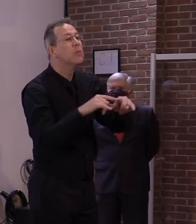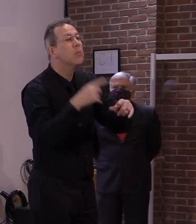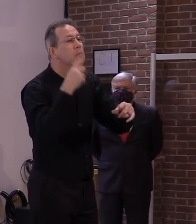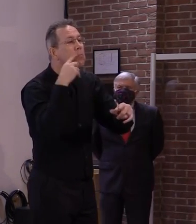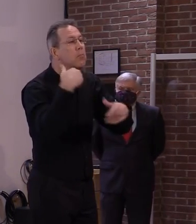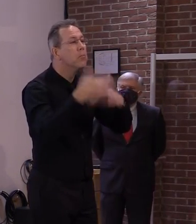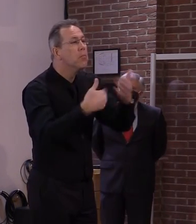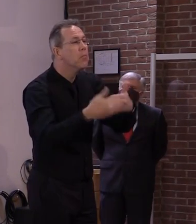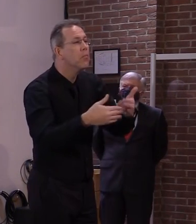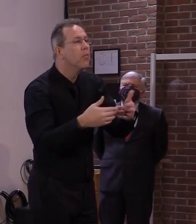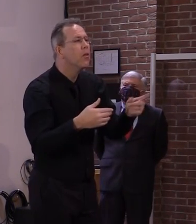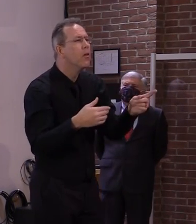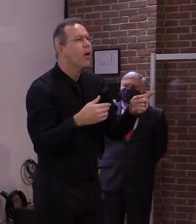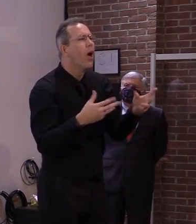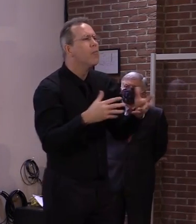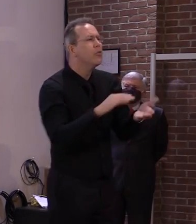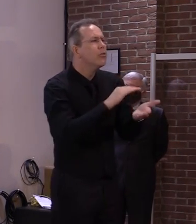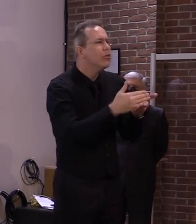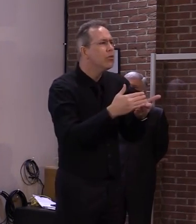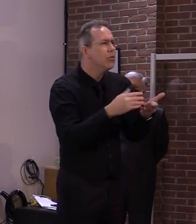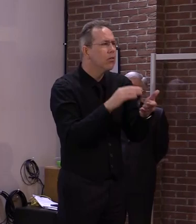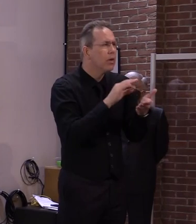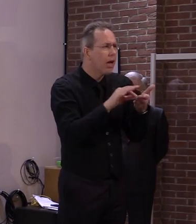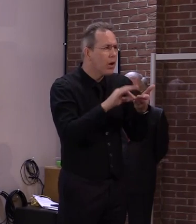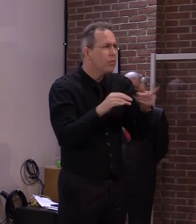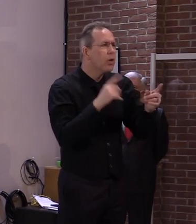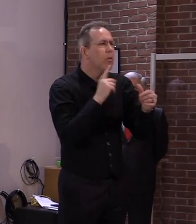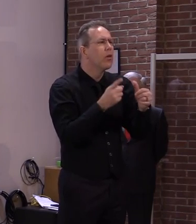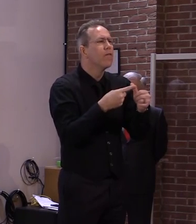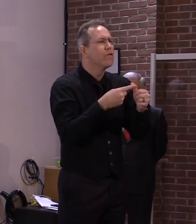accounted in that. So we continue to